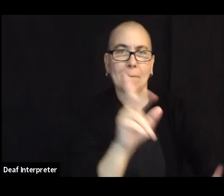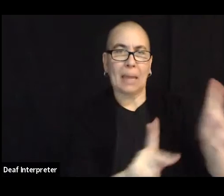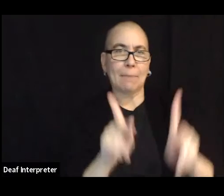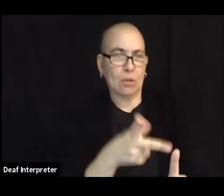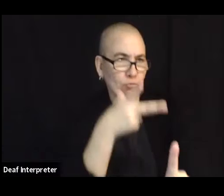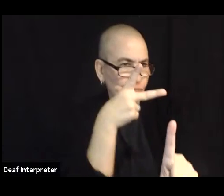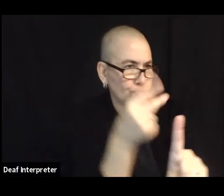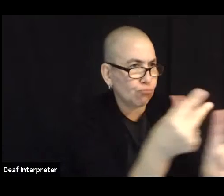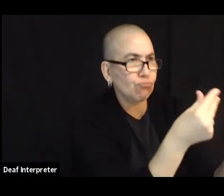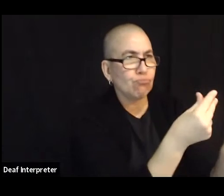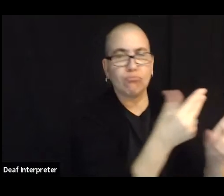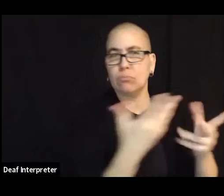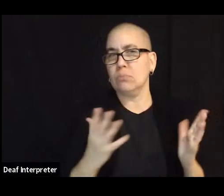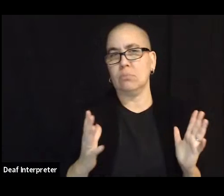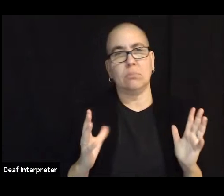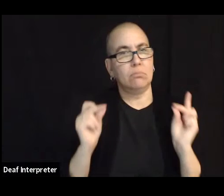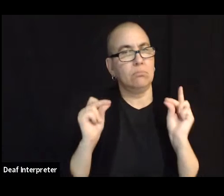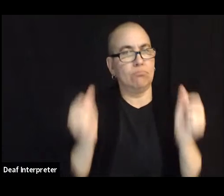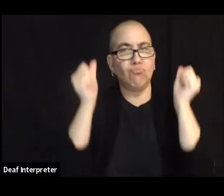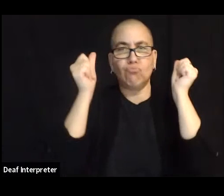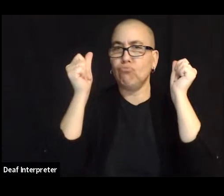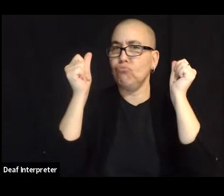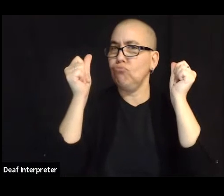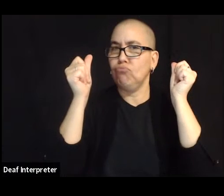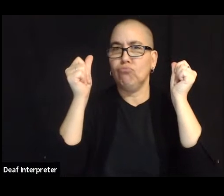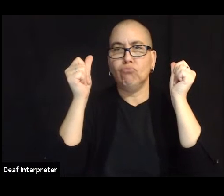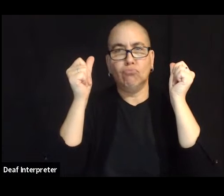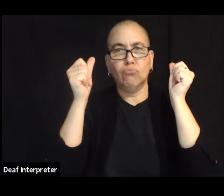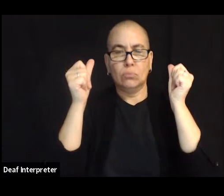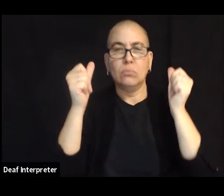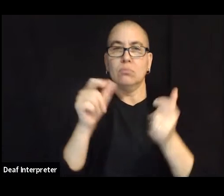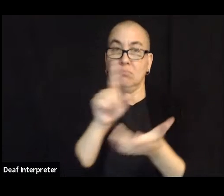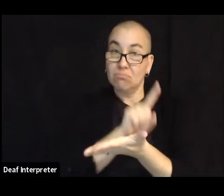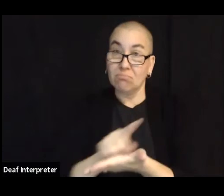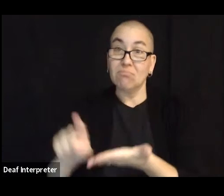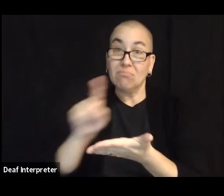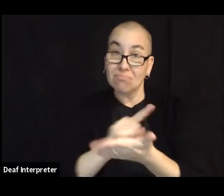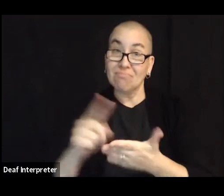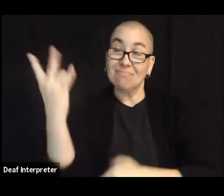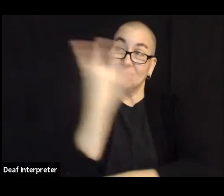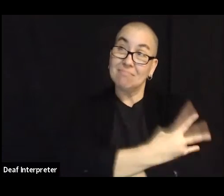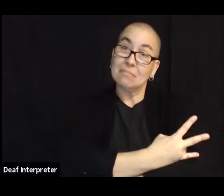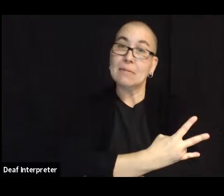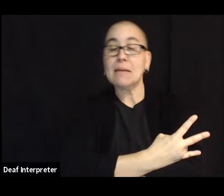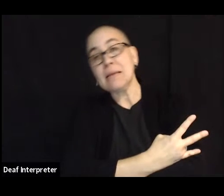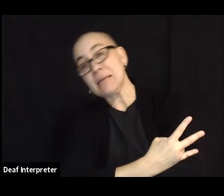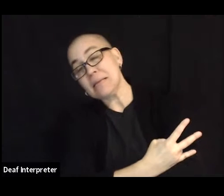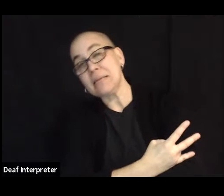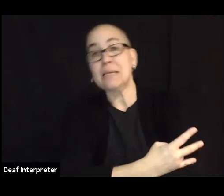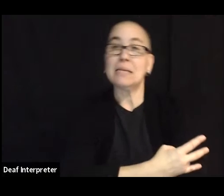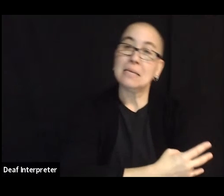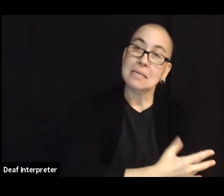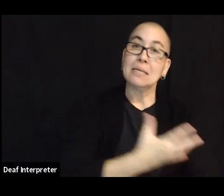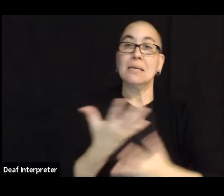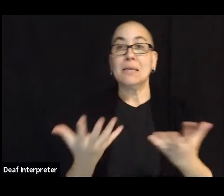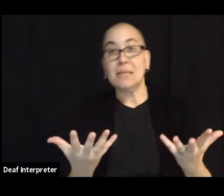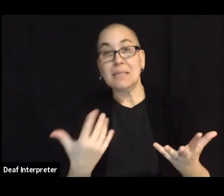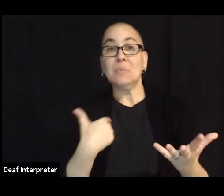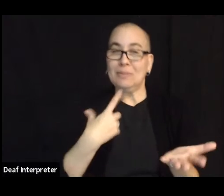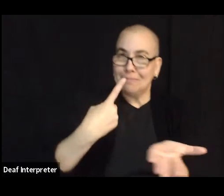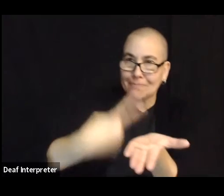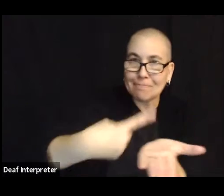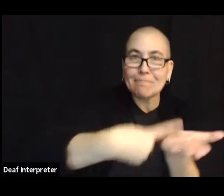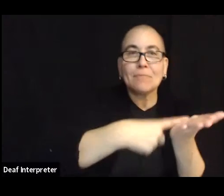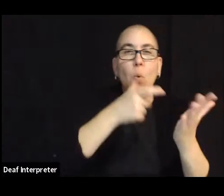is something that we have talked with our partners about in healthcare, just to encourage them to make sure that